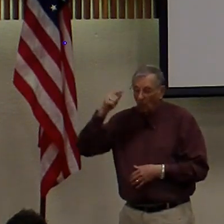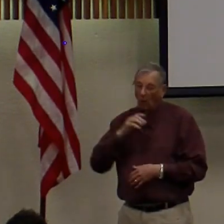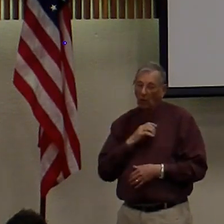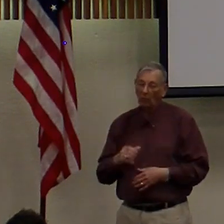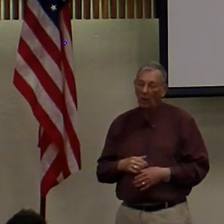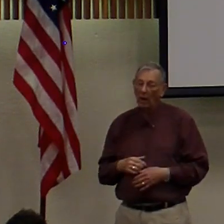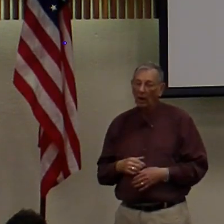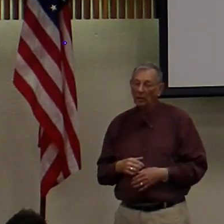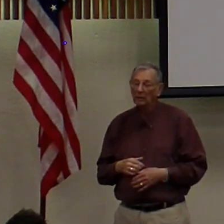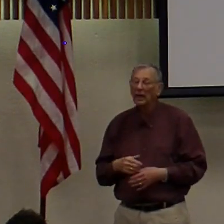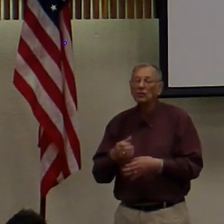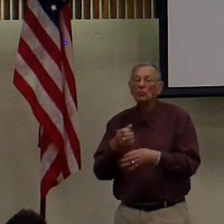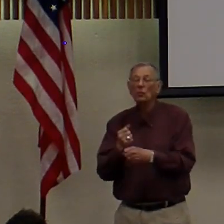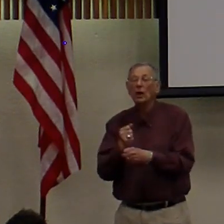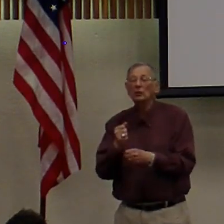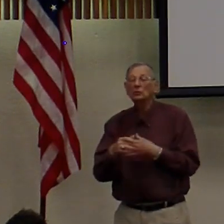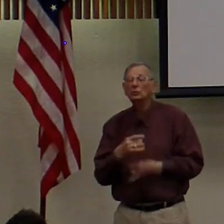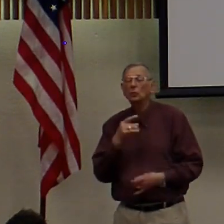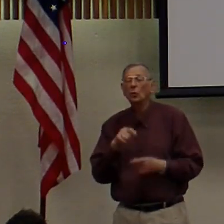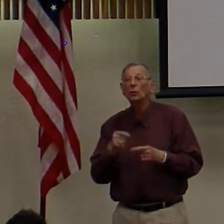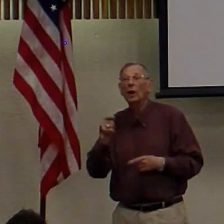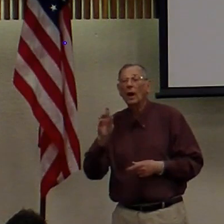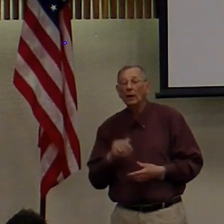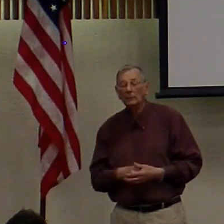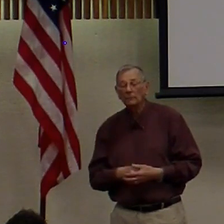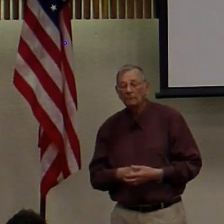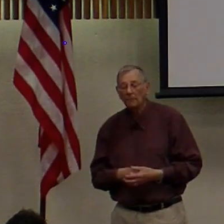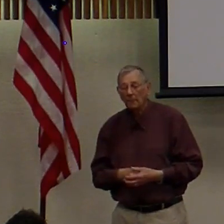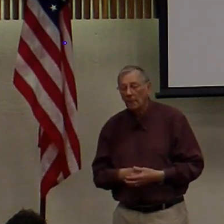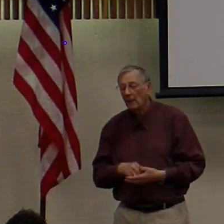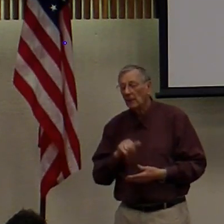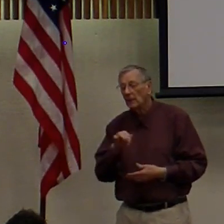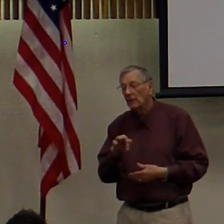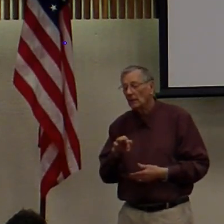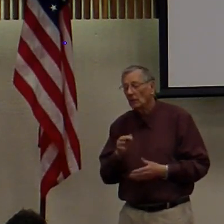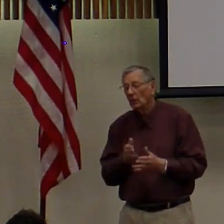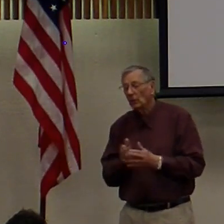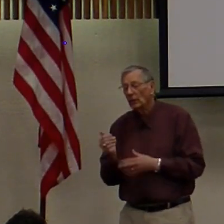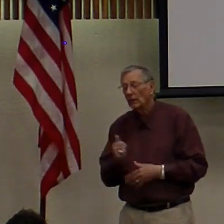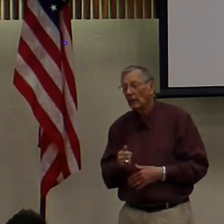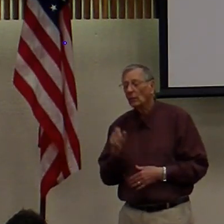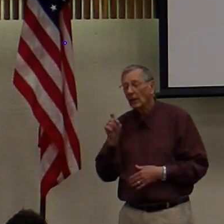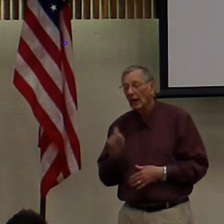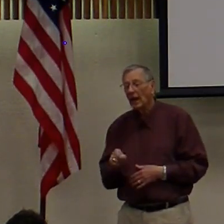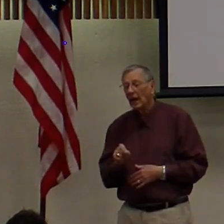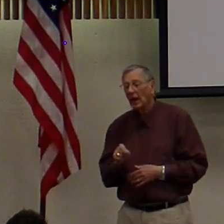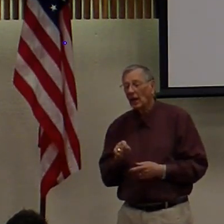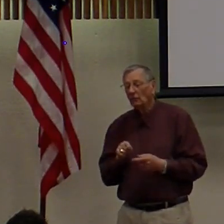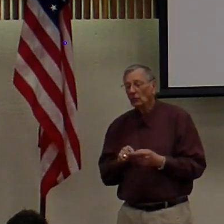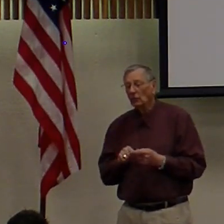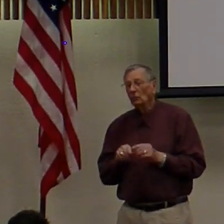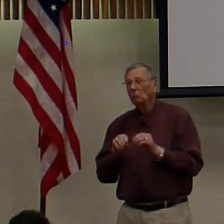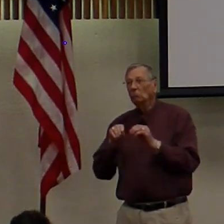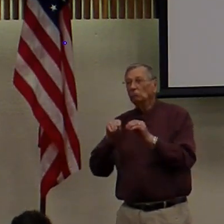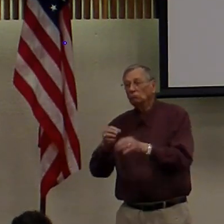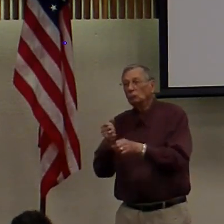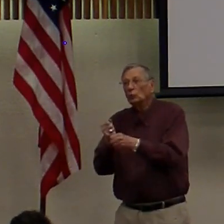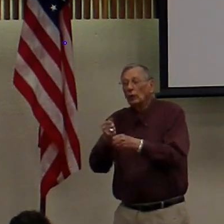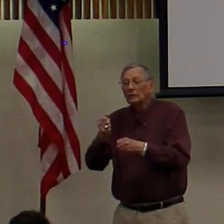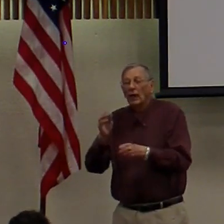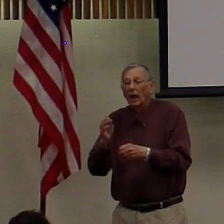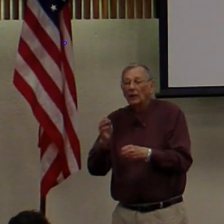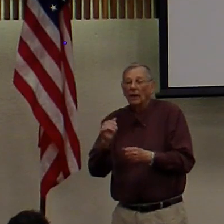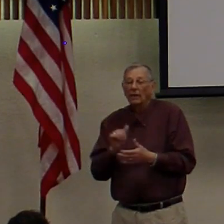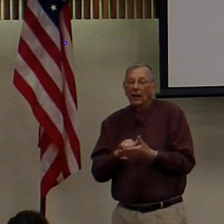of course, entrust your soul to God. If we're ever going to get through anything, we're going to have to put it in God's hands. And that's